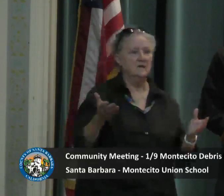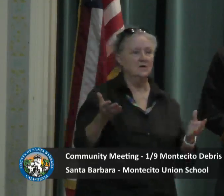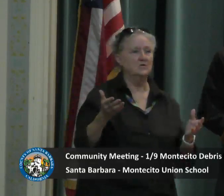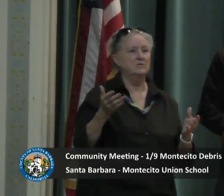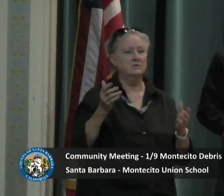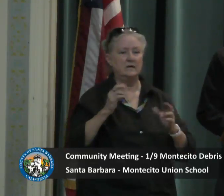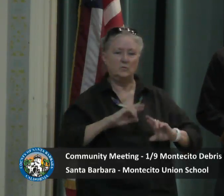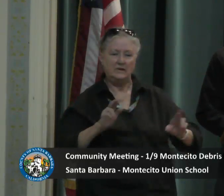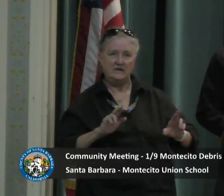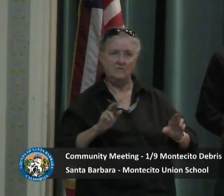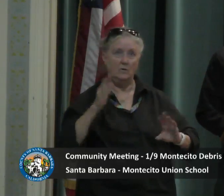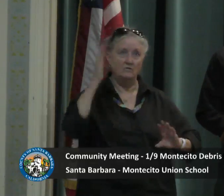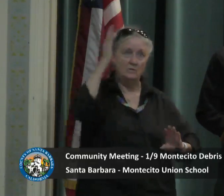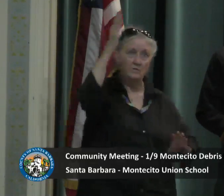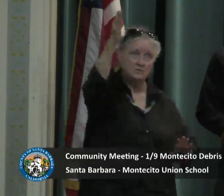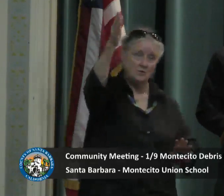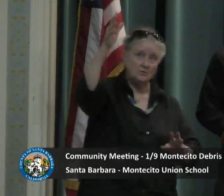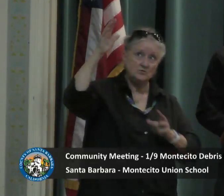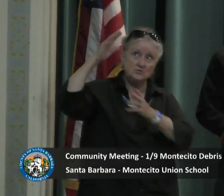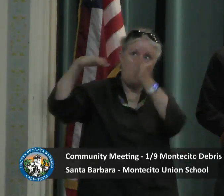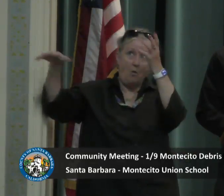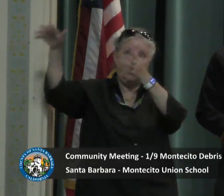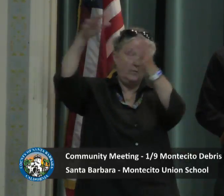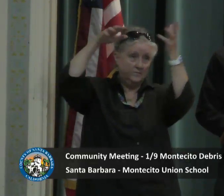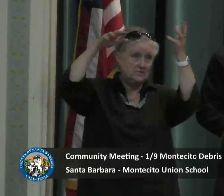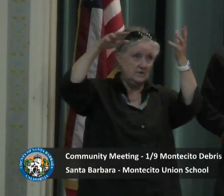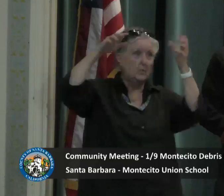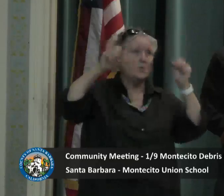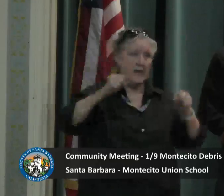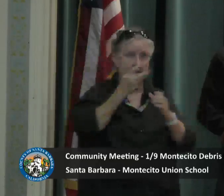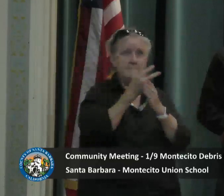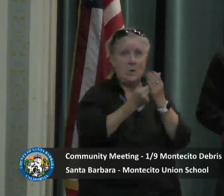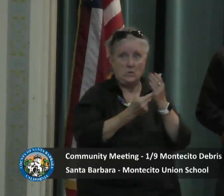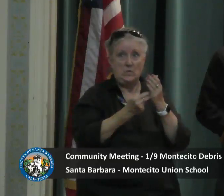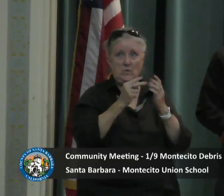prepare for future storms. And you know, we can do both.